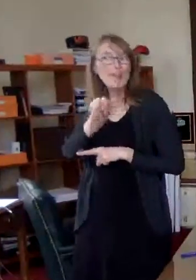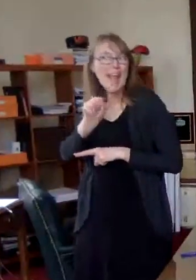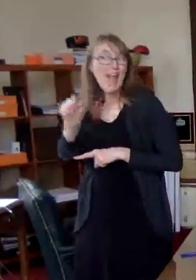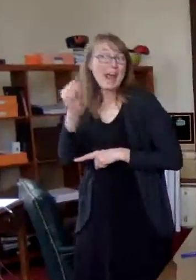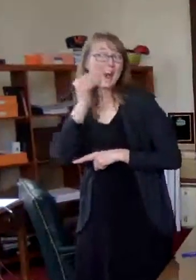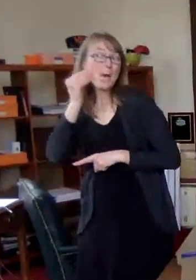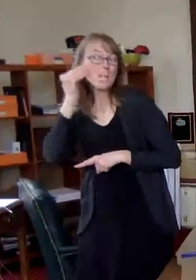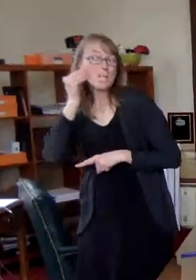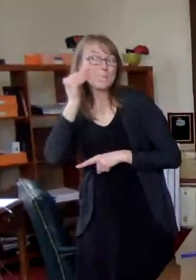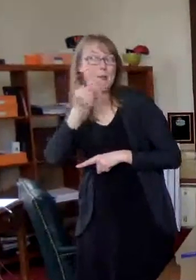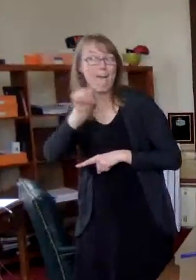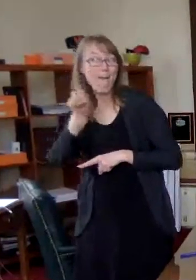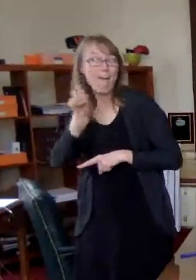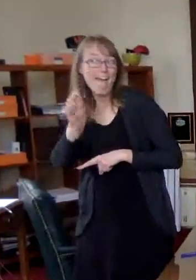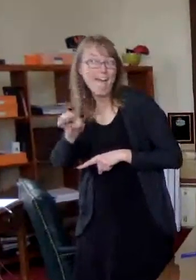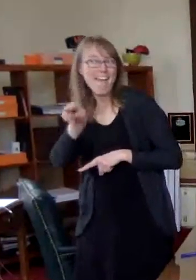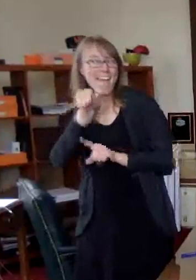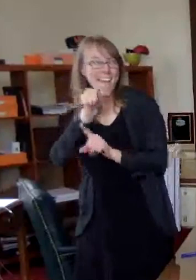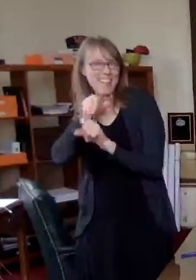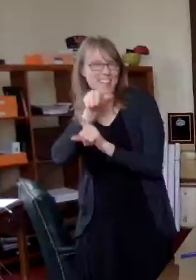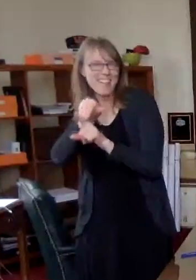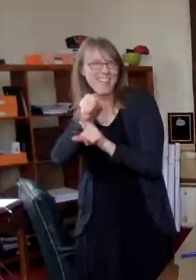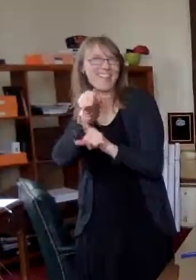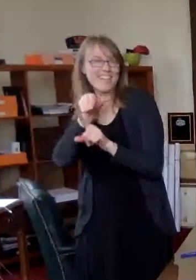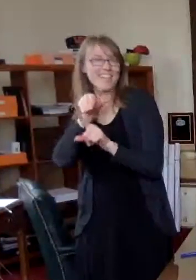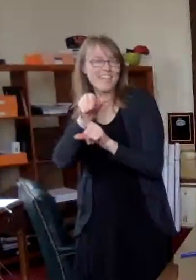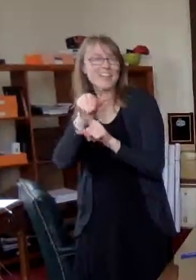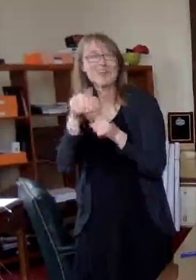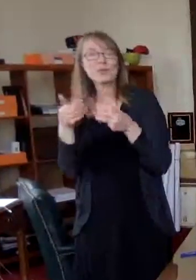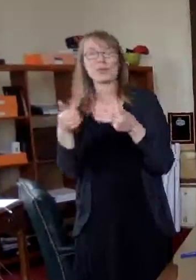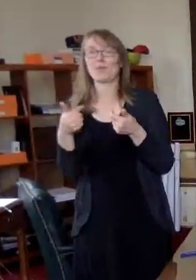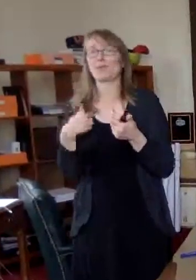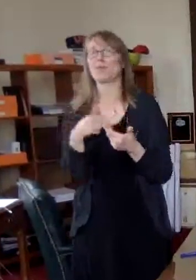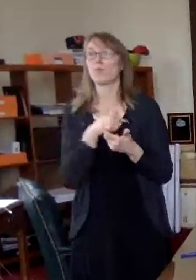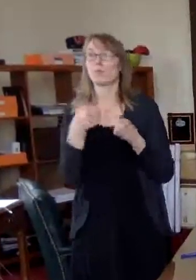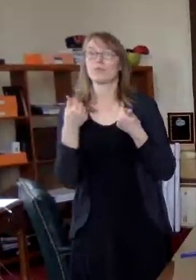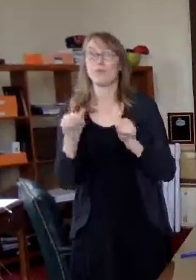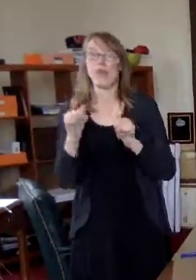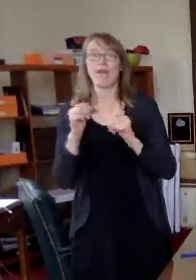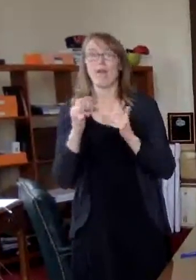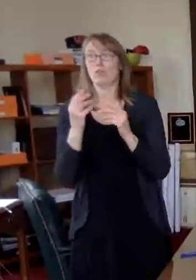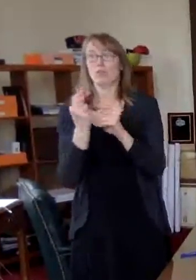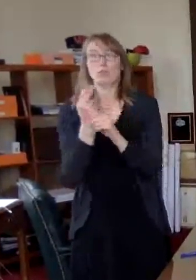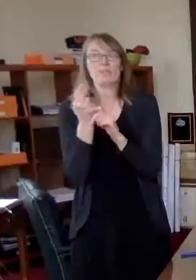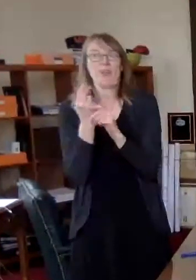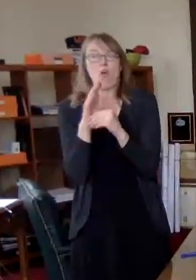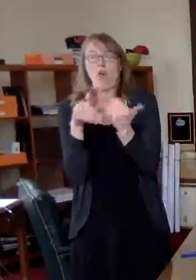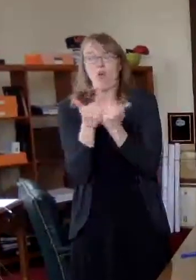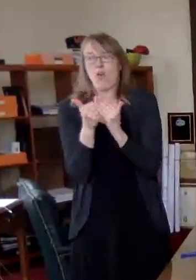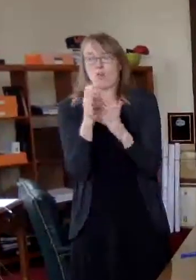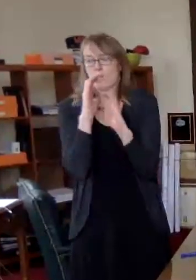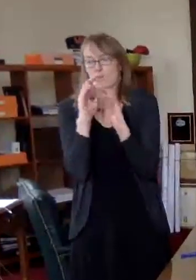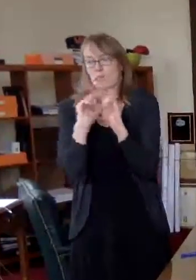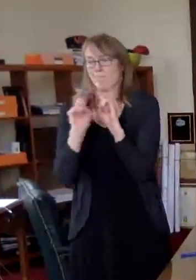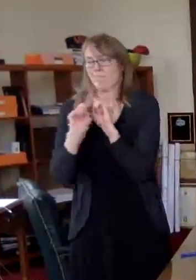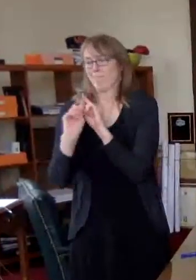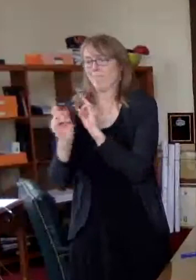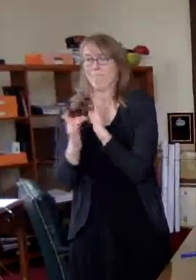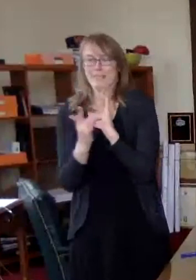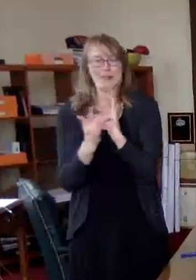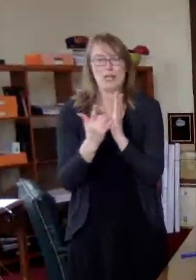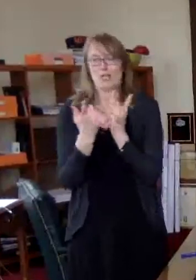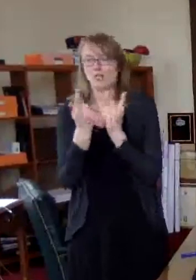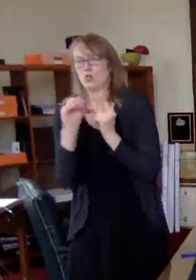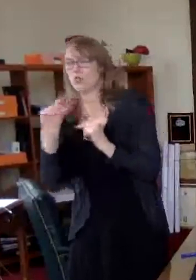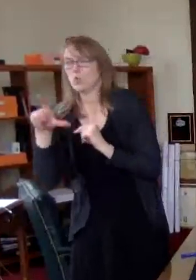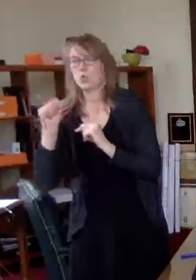And so they are reminders. We are trying to use every communication tool that we have to get the message out to people. We know some of you are